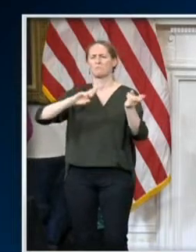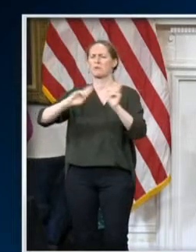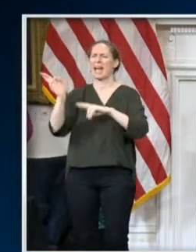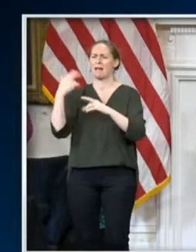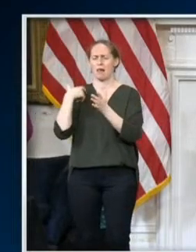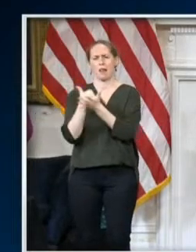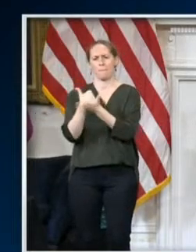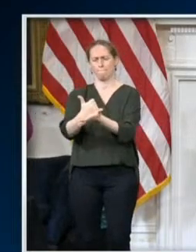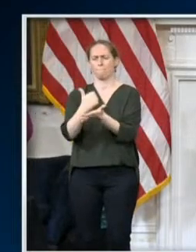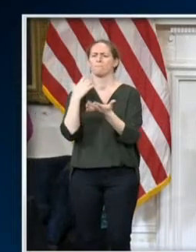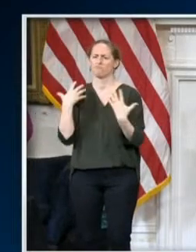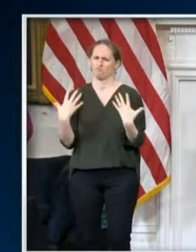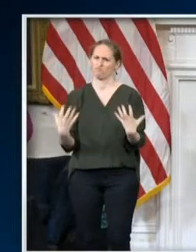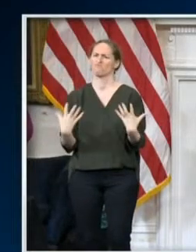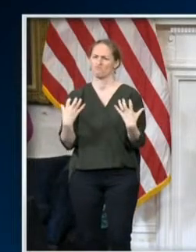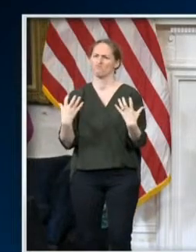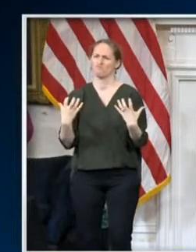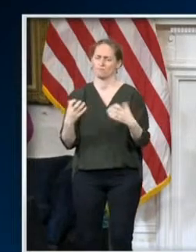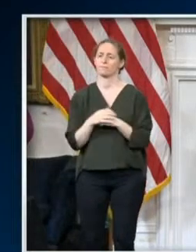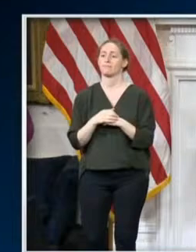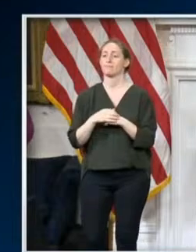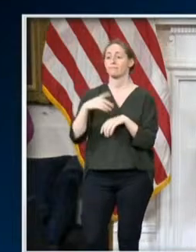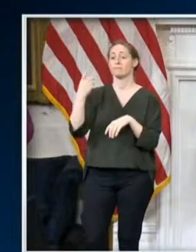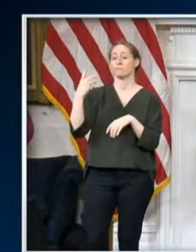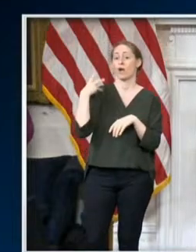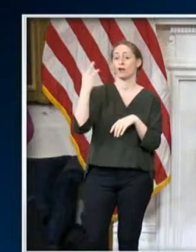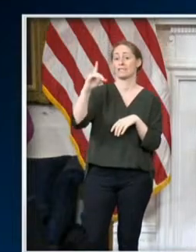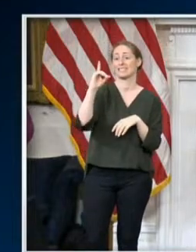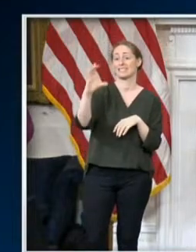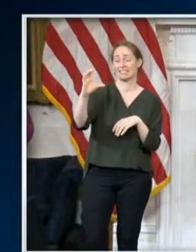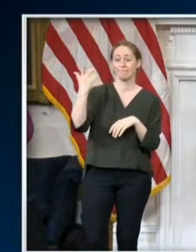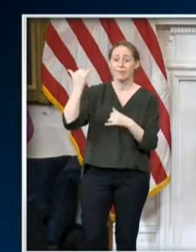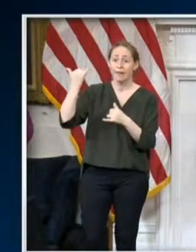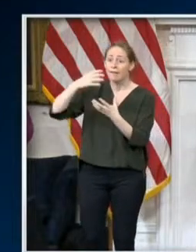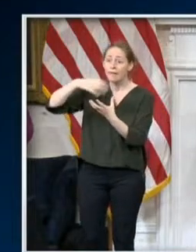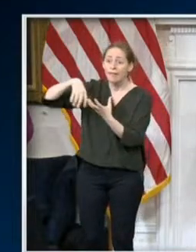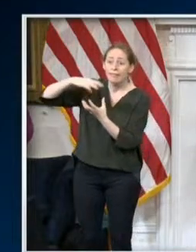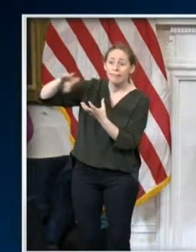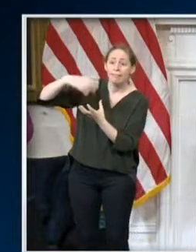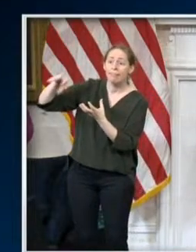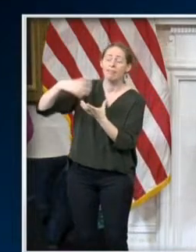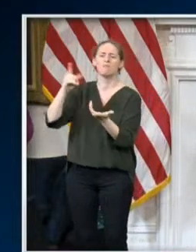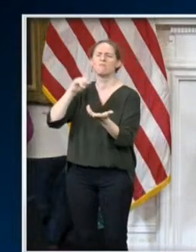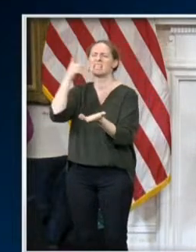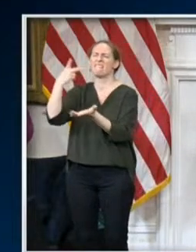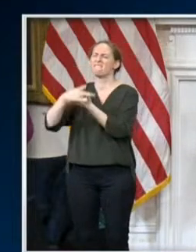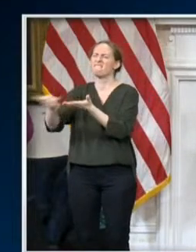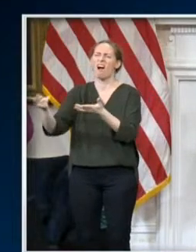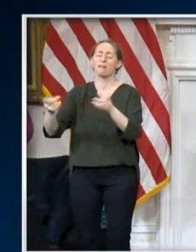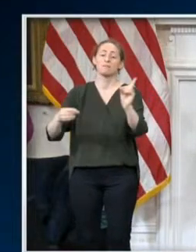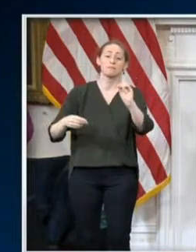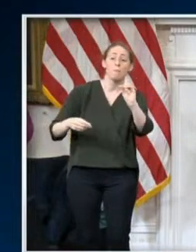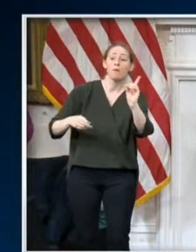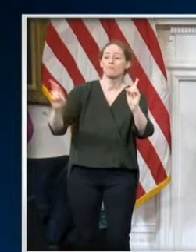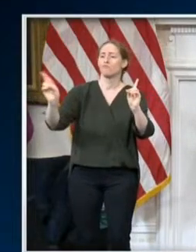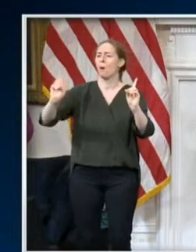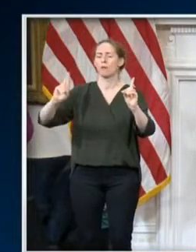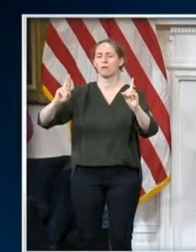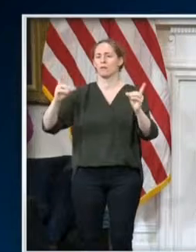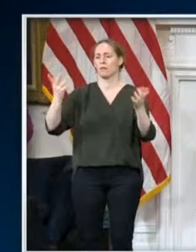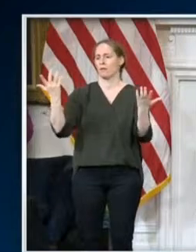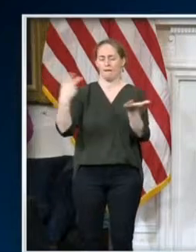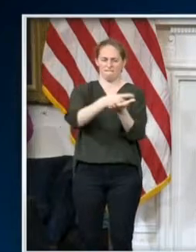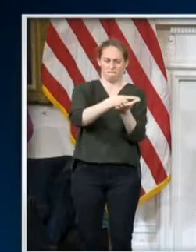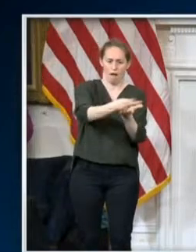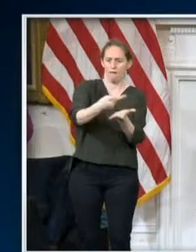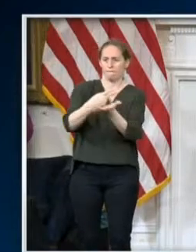The gridlock in Washington and continued failure of both parties to reach any compromise on